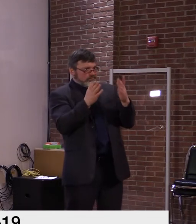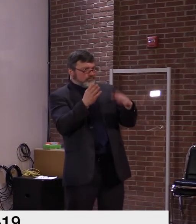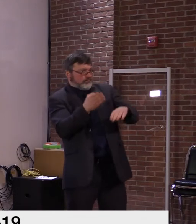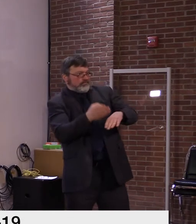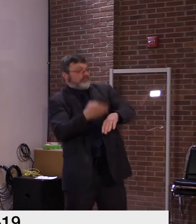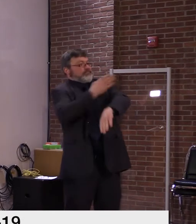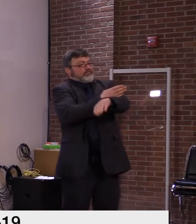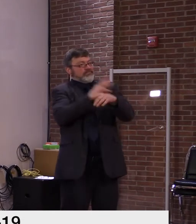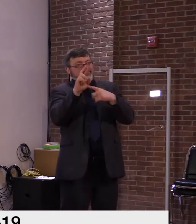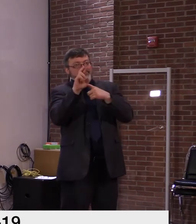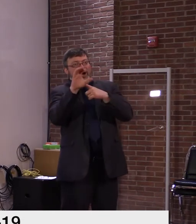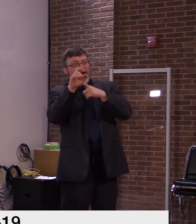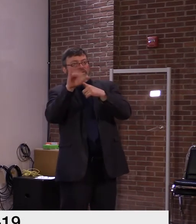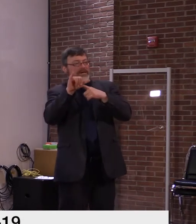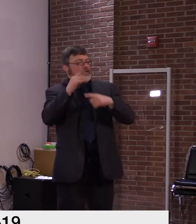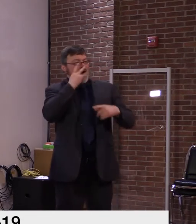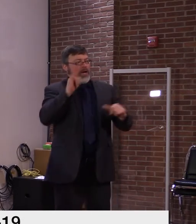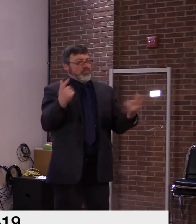All right, thank you. Thank you both.